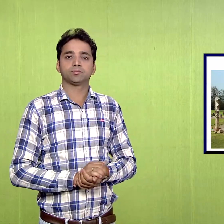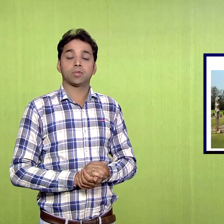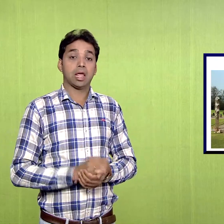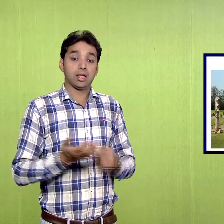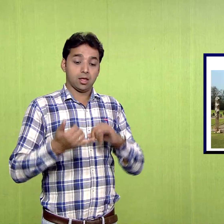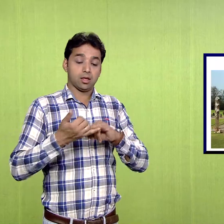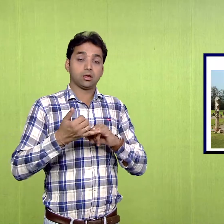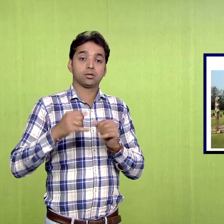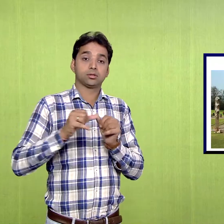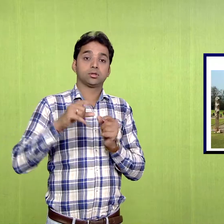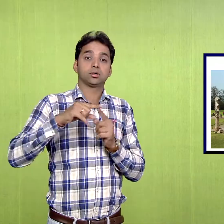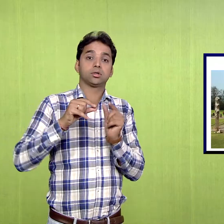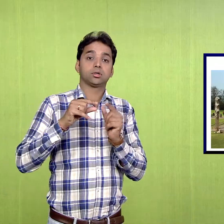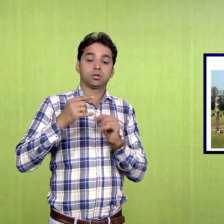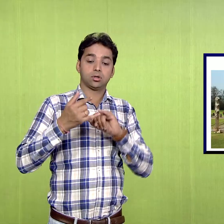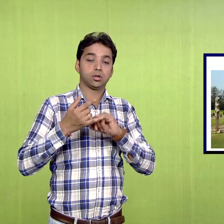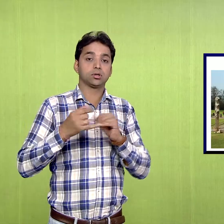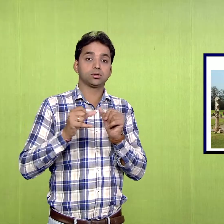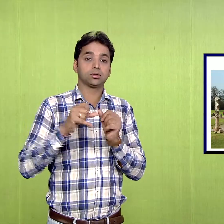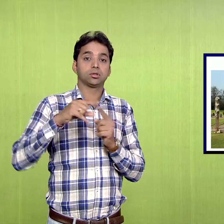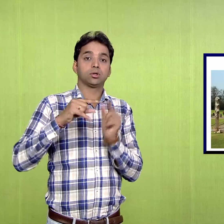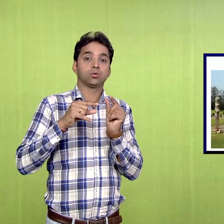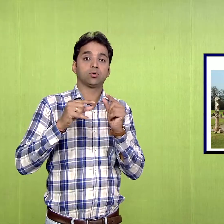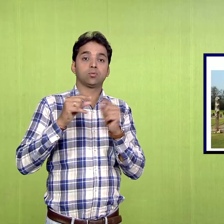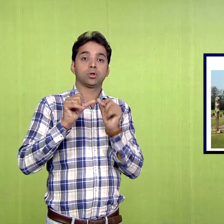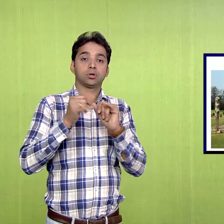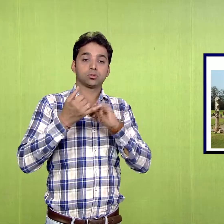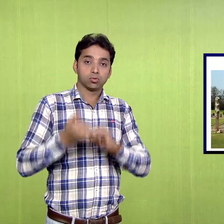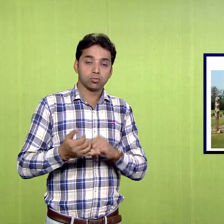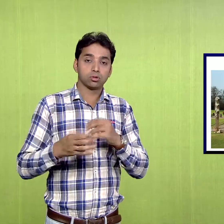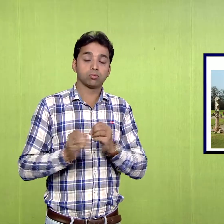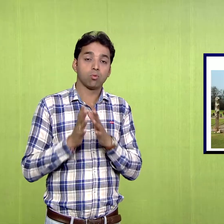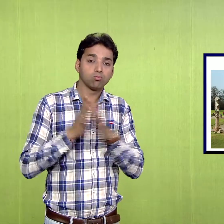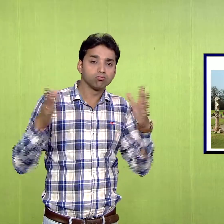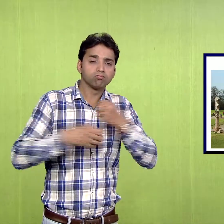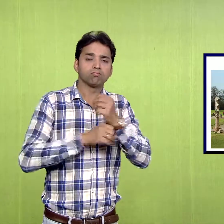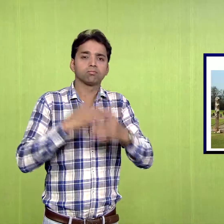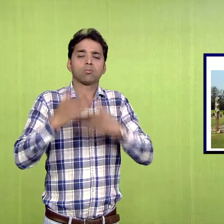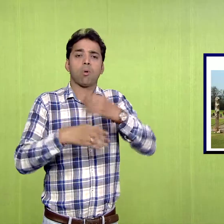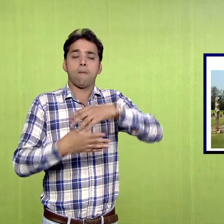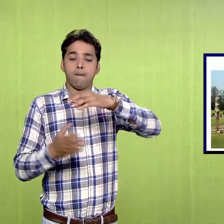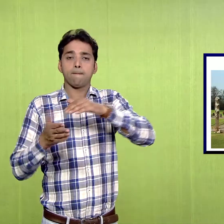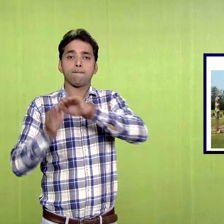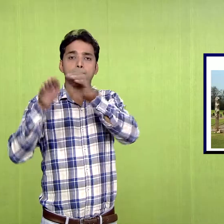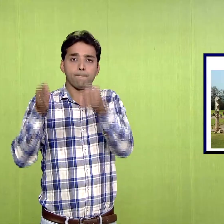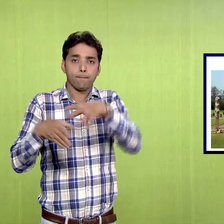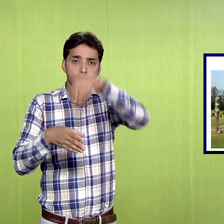Stupas were built of huge mounds of mud enclosed in carefully